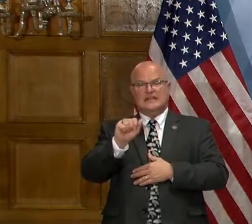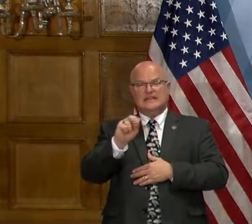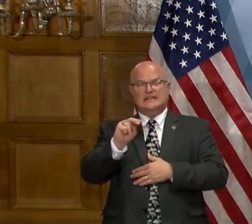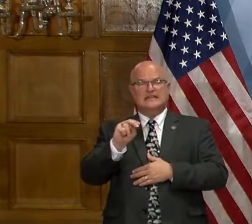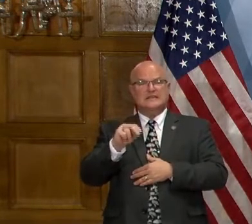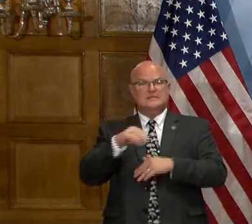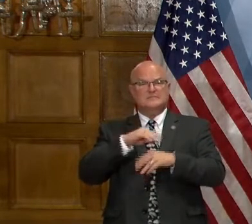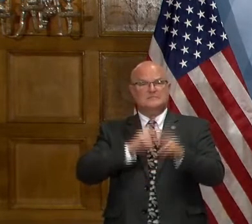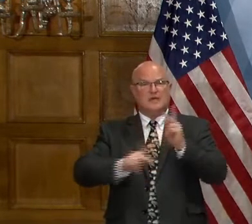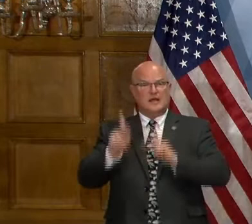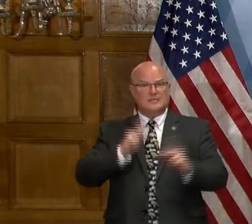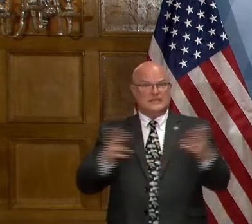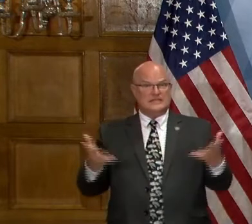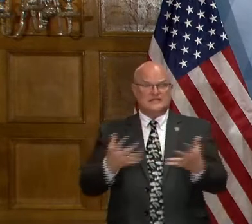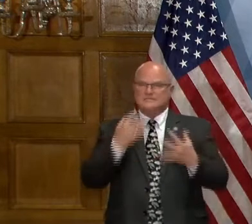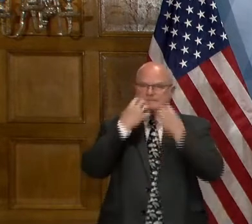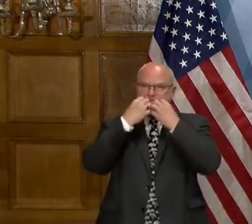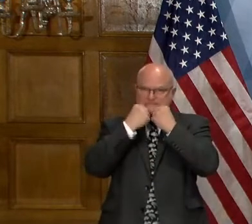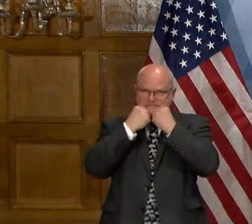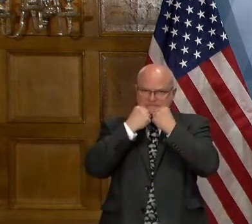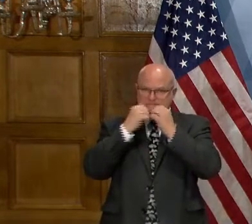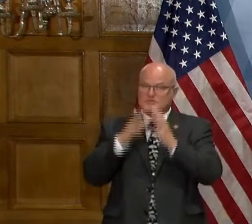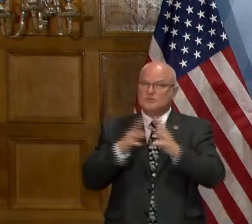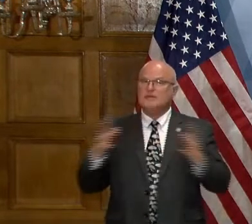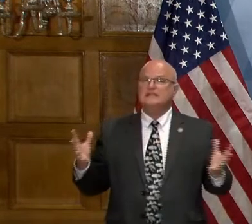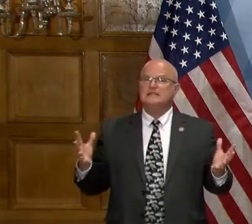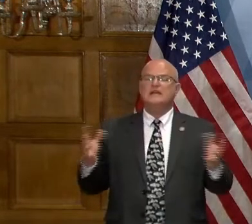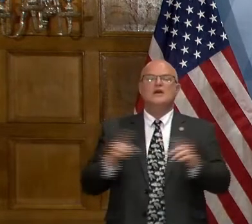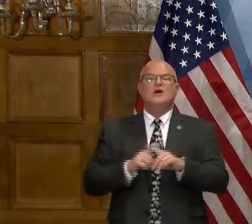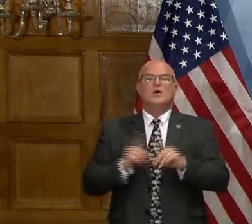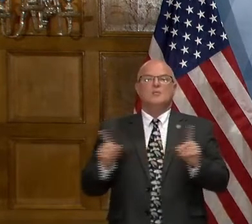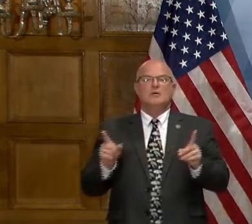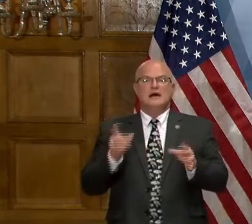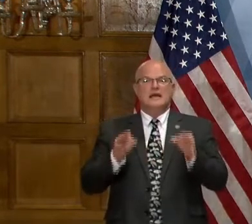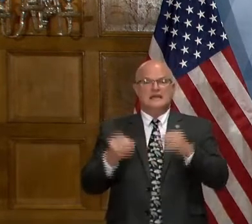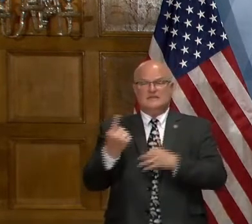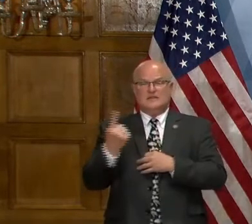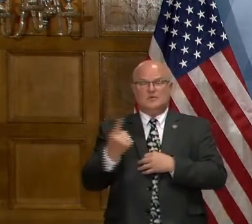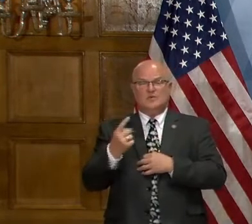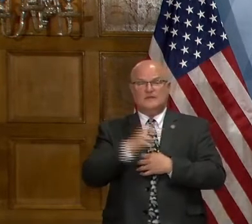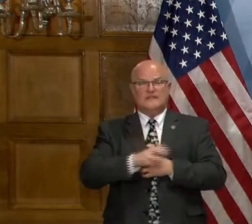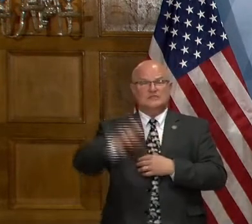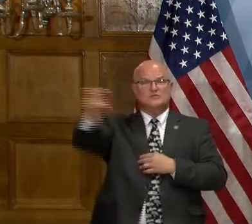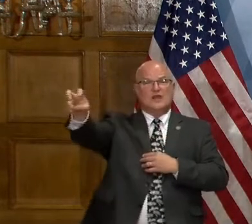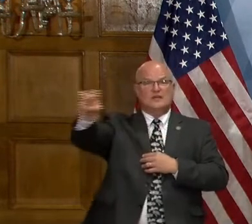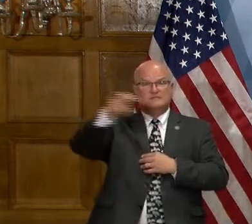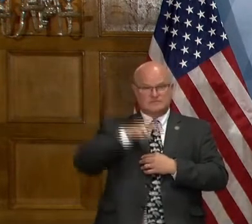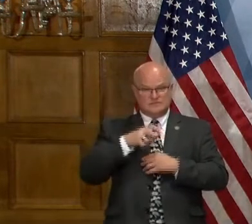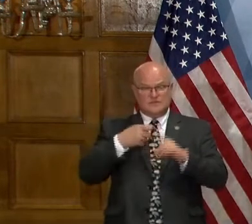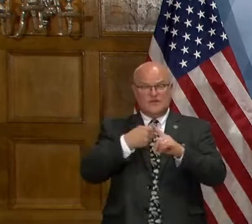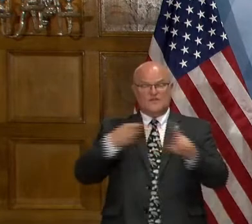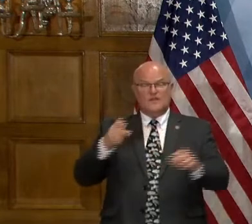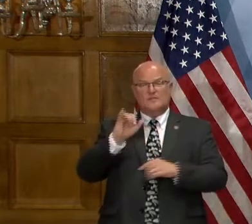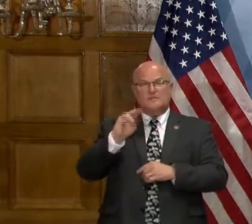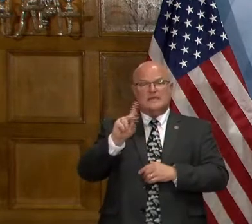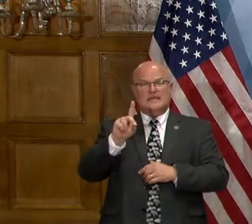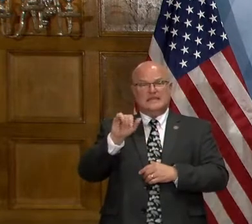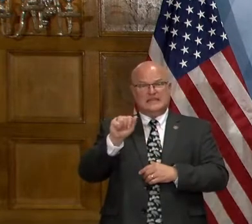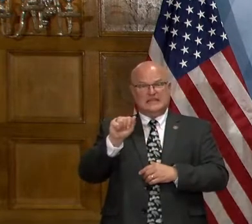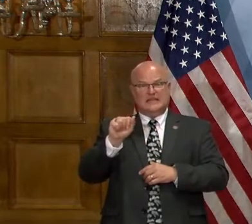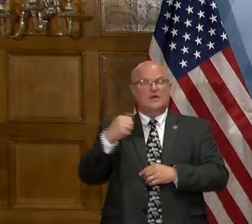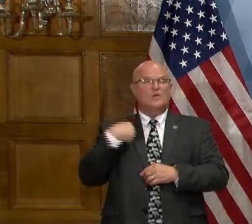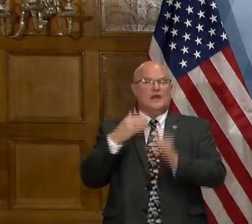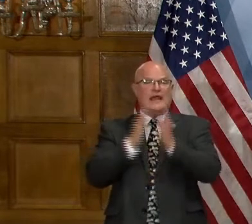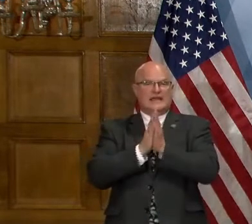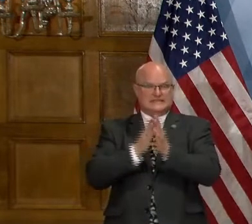here, and we value them tremendously. But if there is anyone that travels to and from India, we're